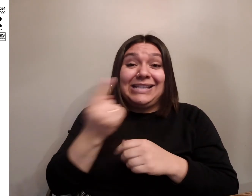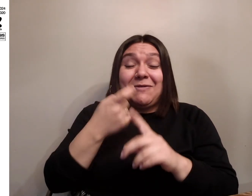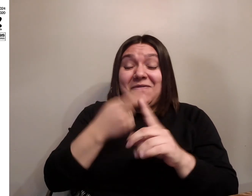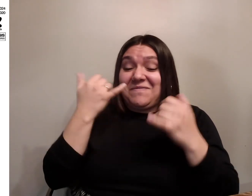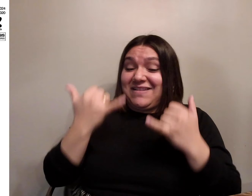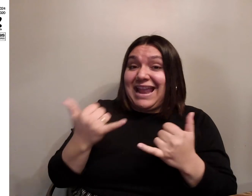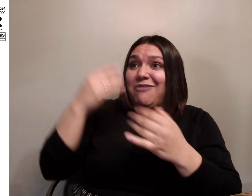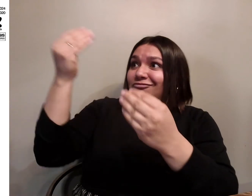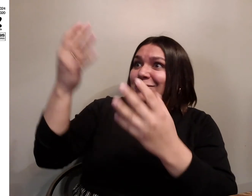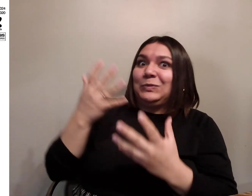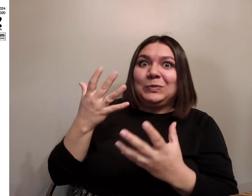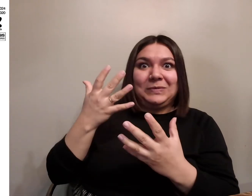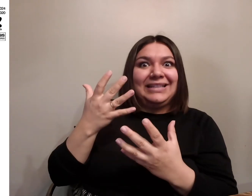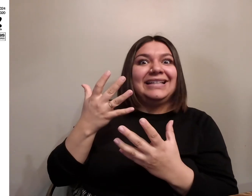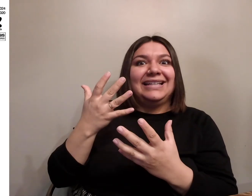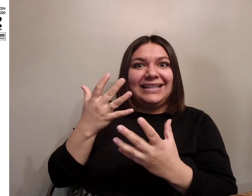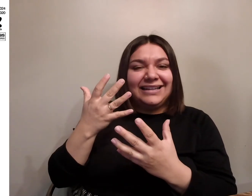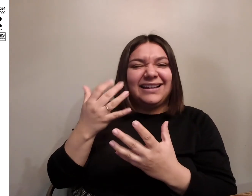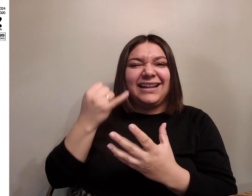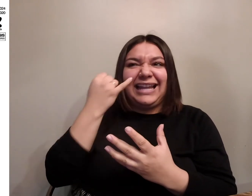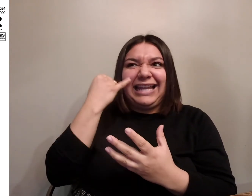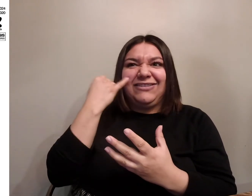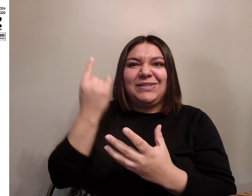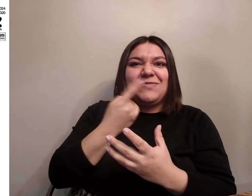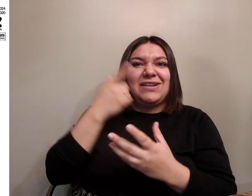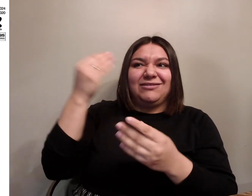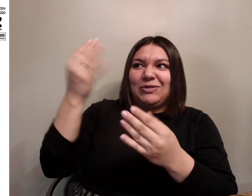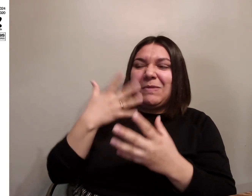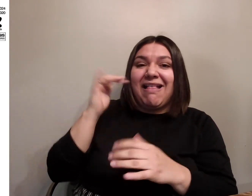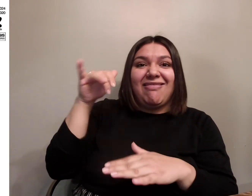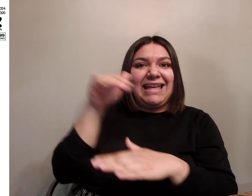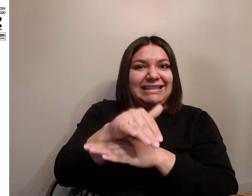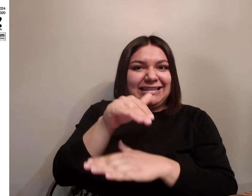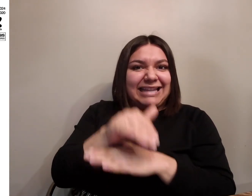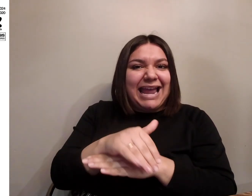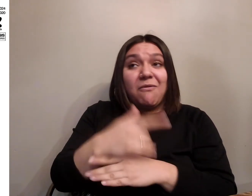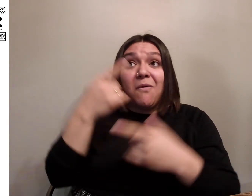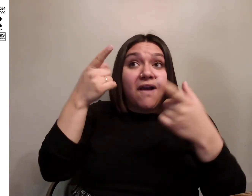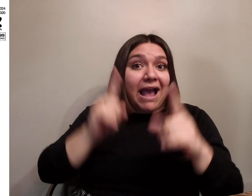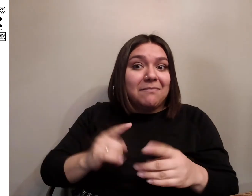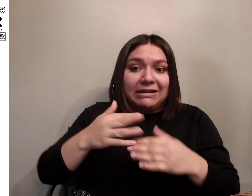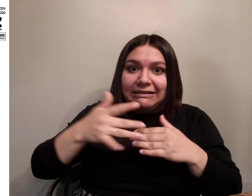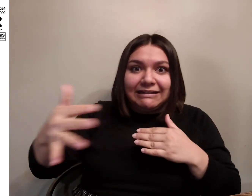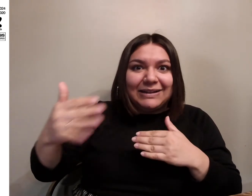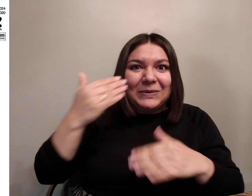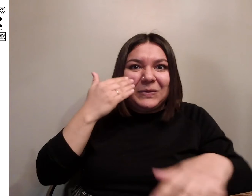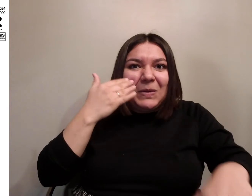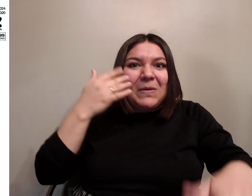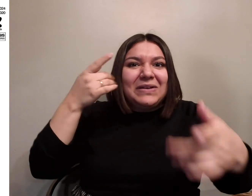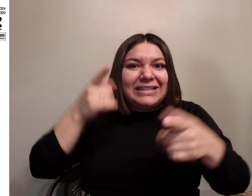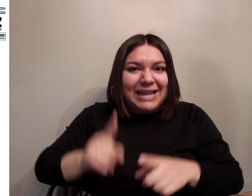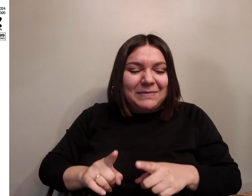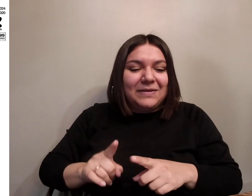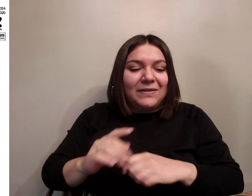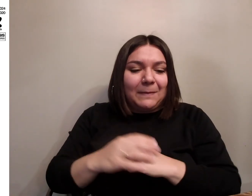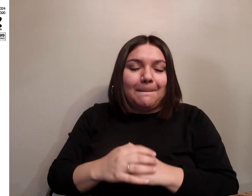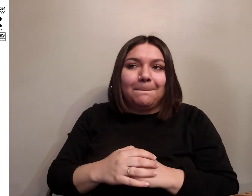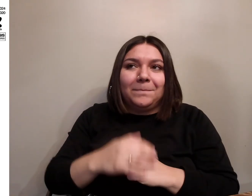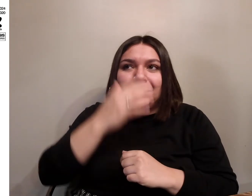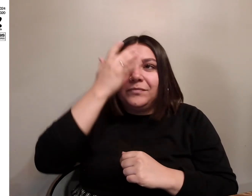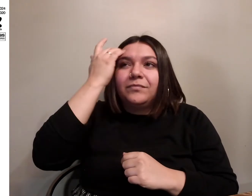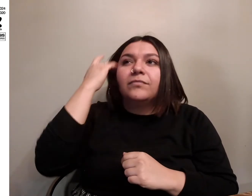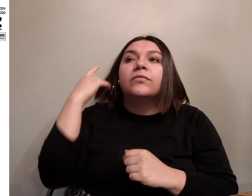more. Because if someone from now had told me on that evening